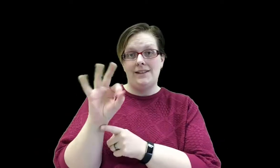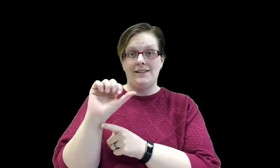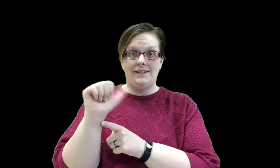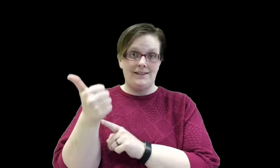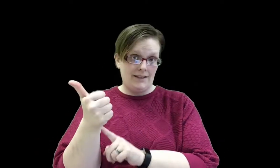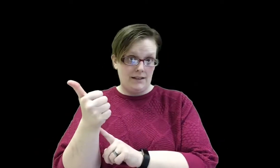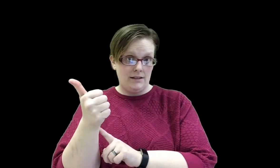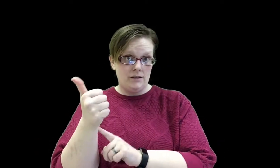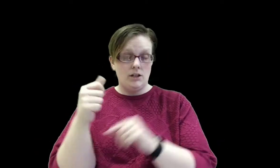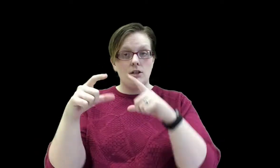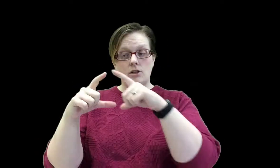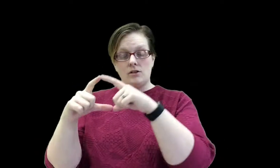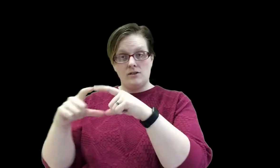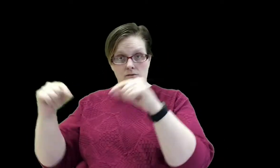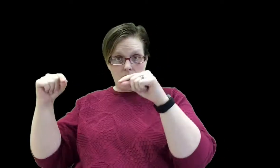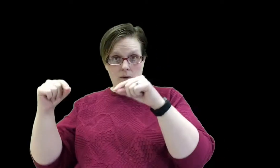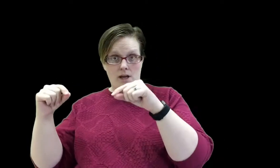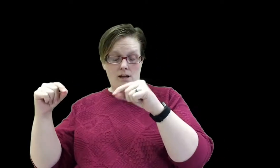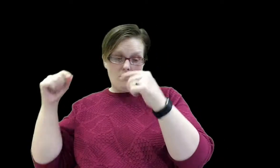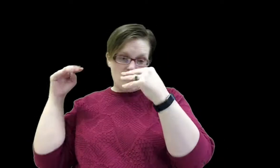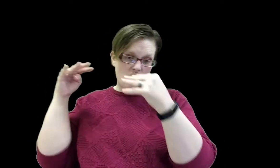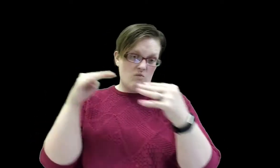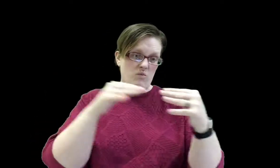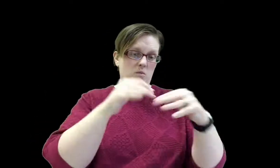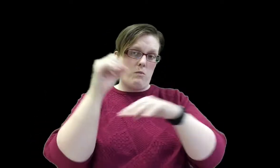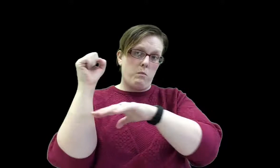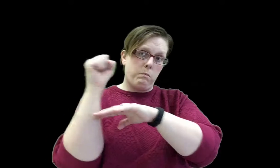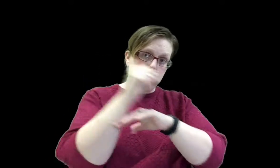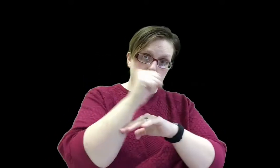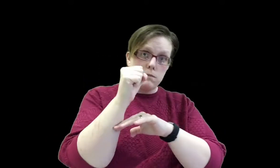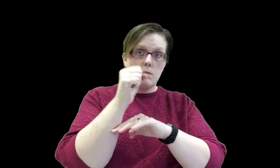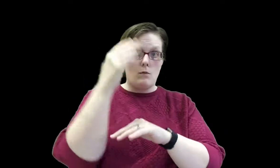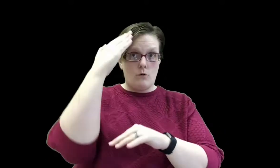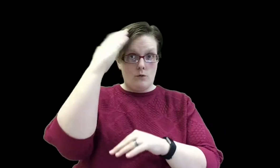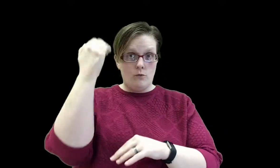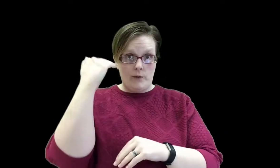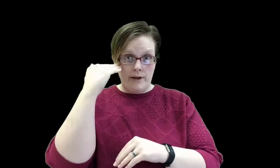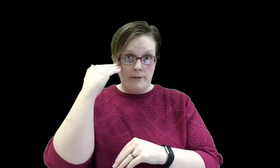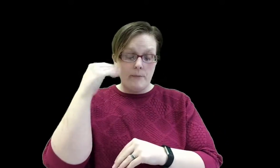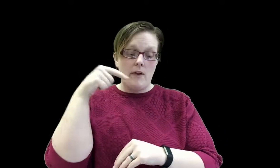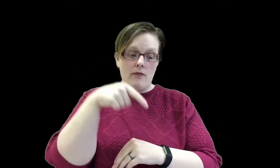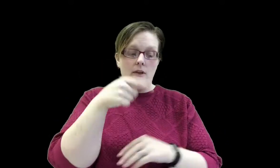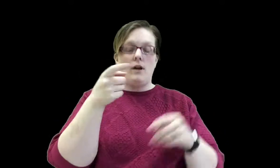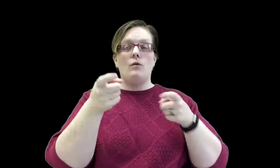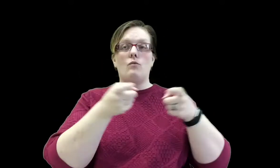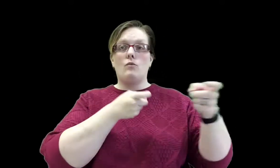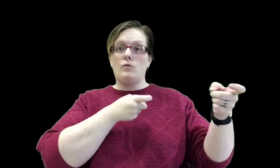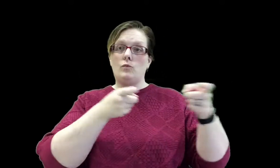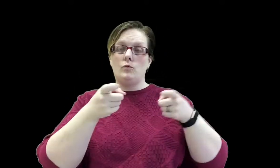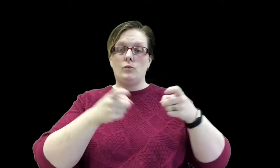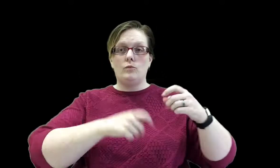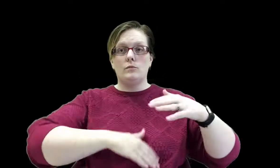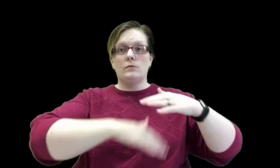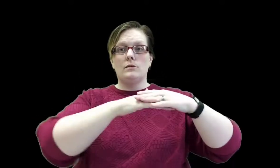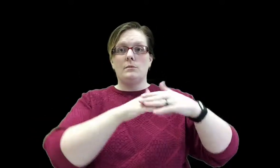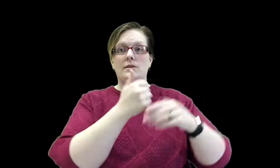In the year 1910, Japan went to war against Korea, and they won, so